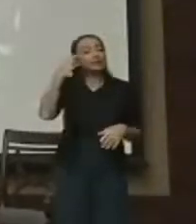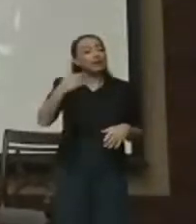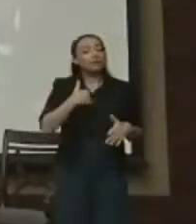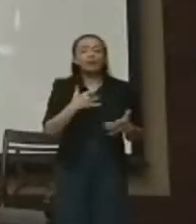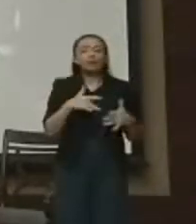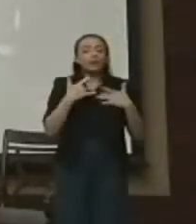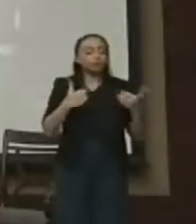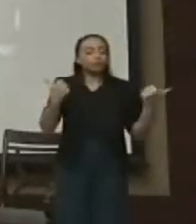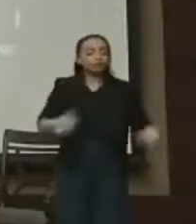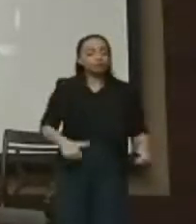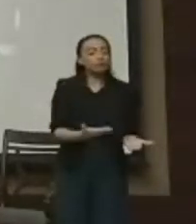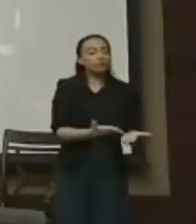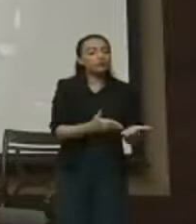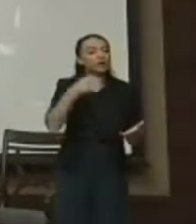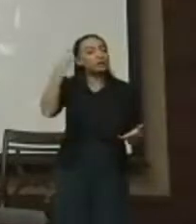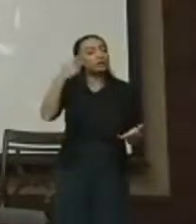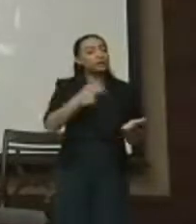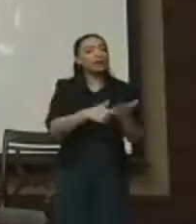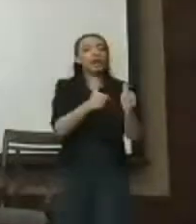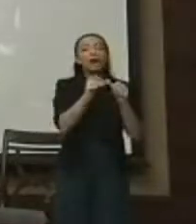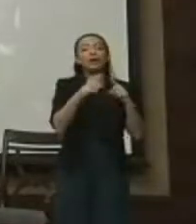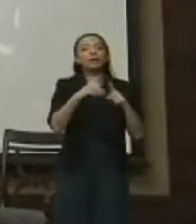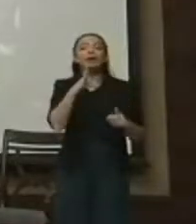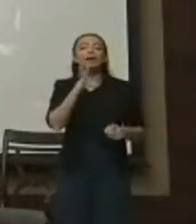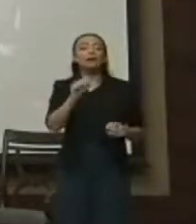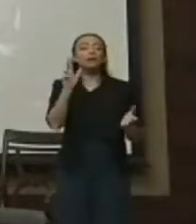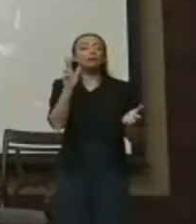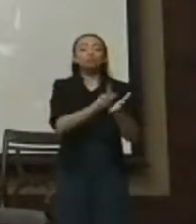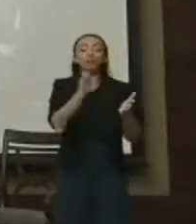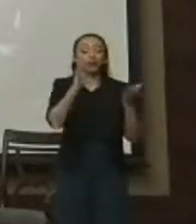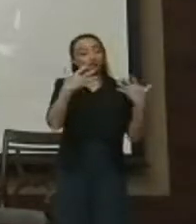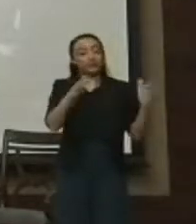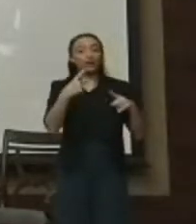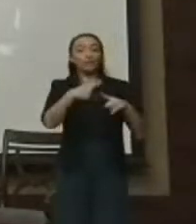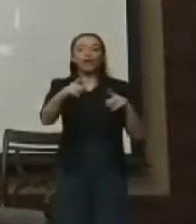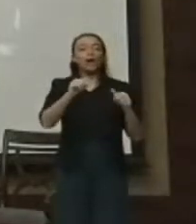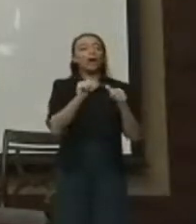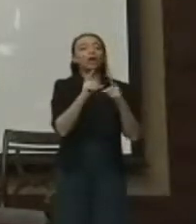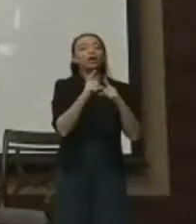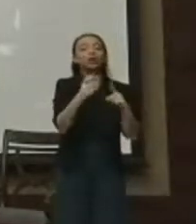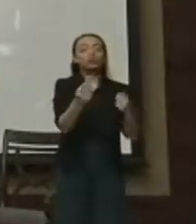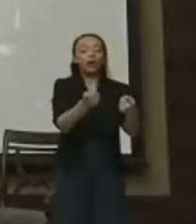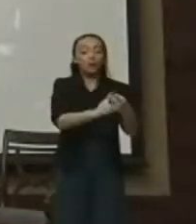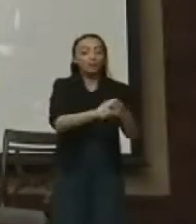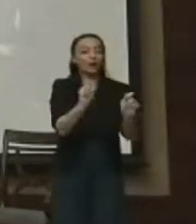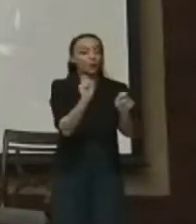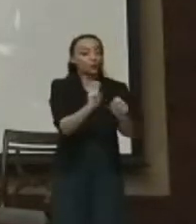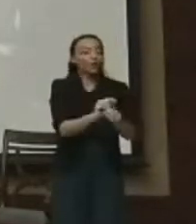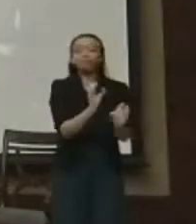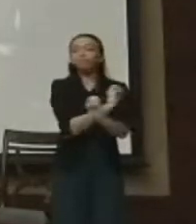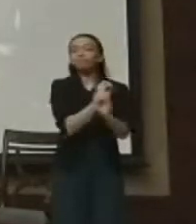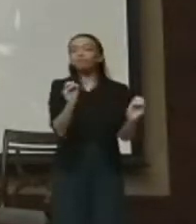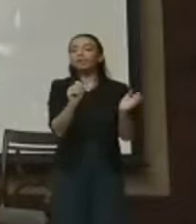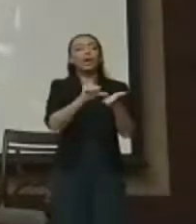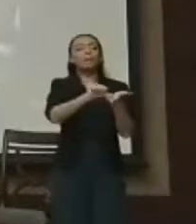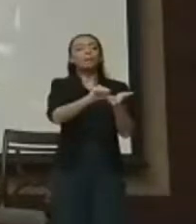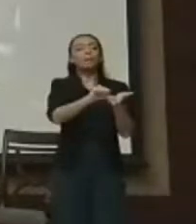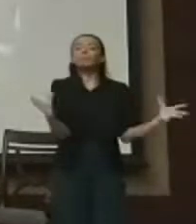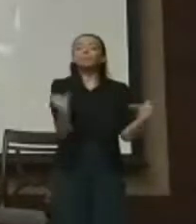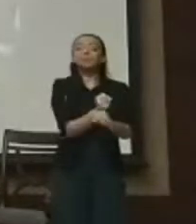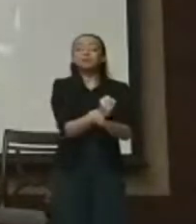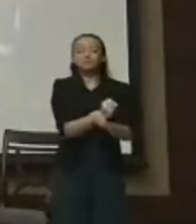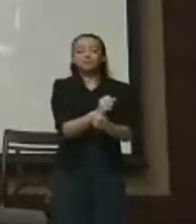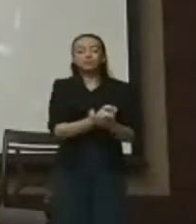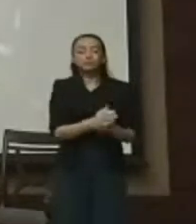both in letter and spirit, the act still is a long, long way to get implemented. This act was, in